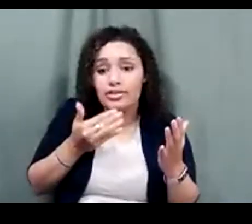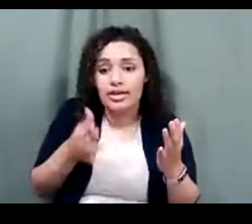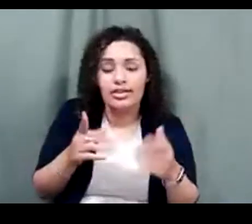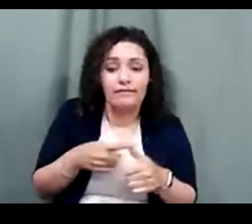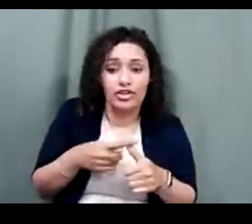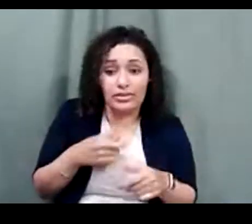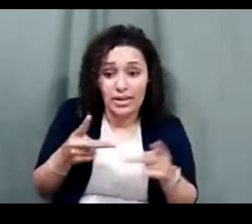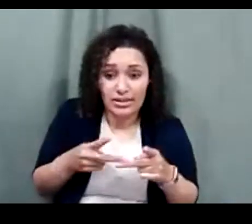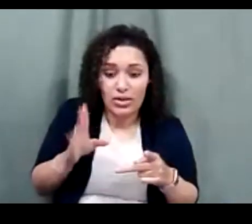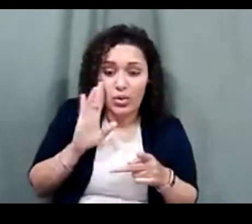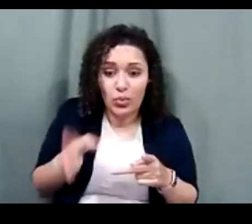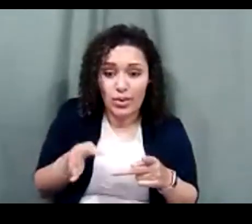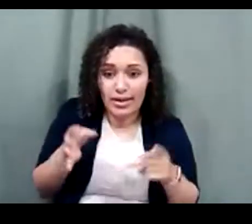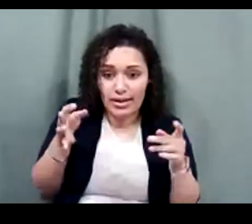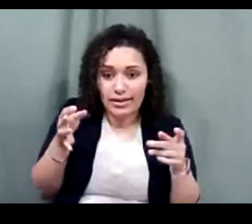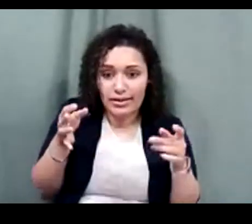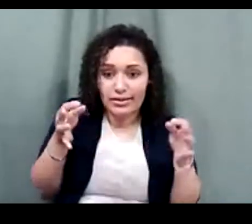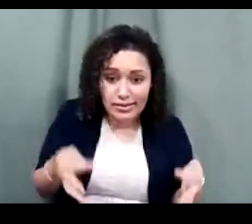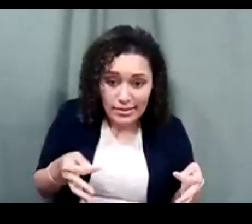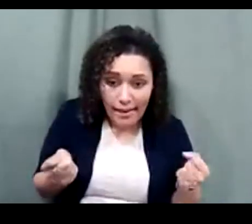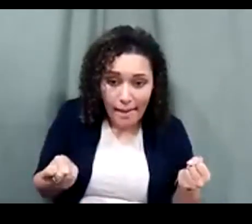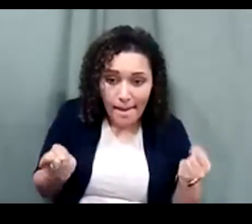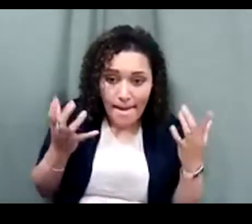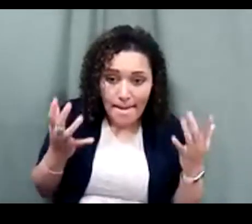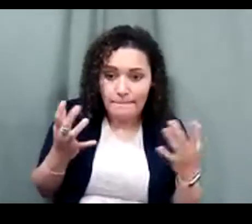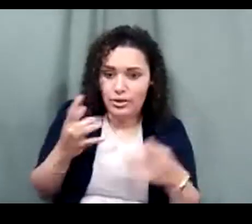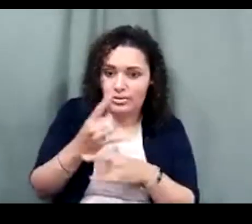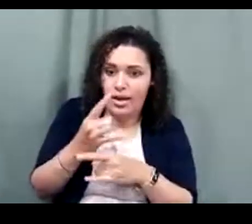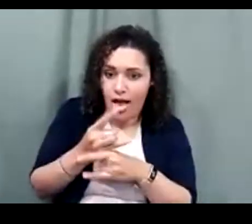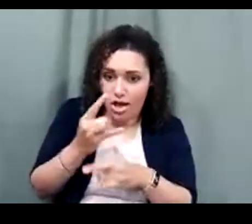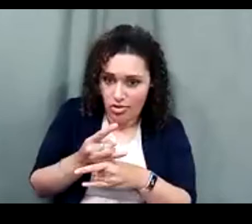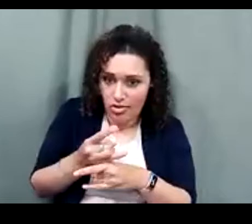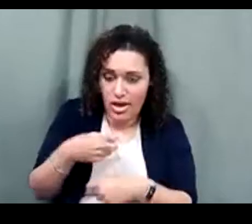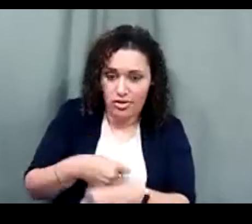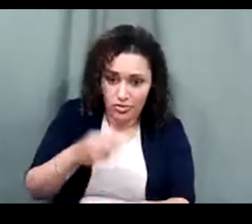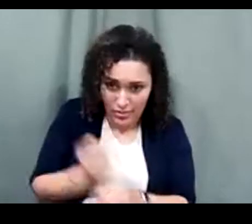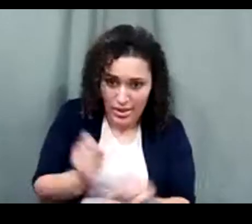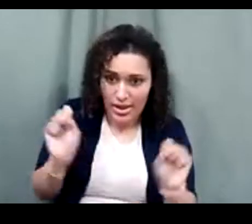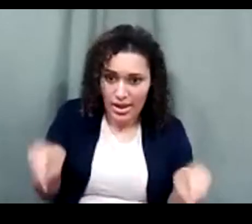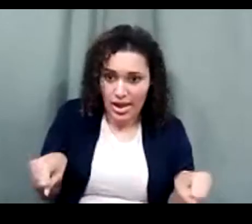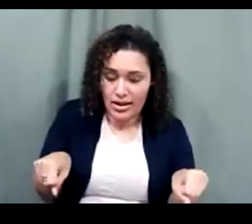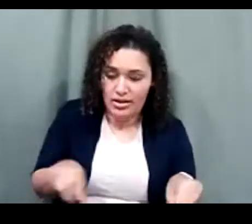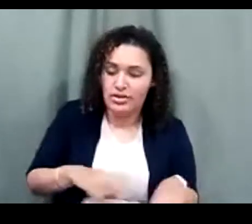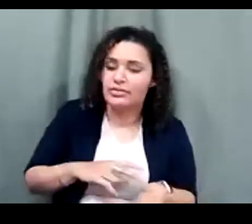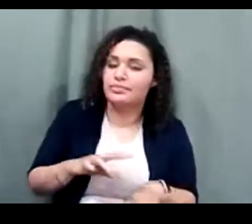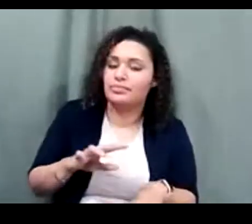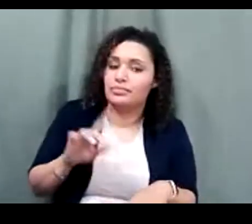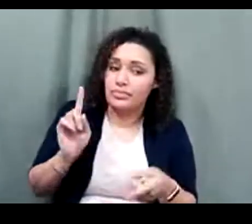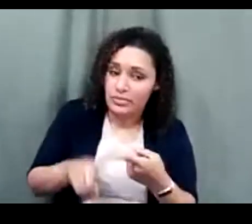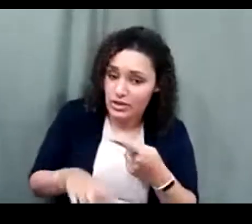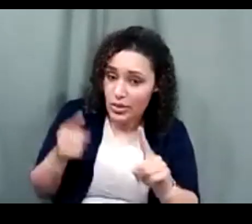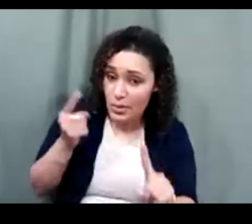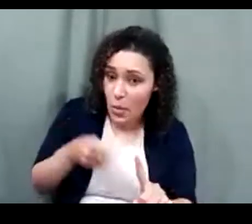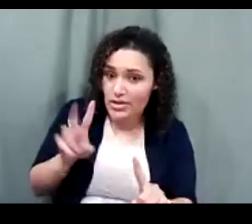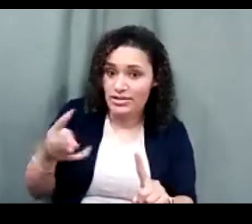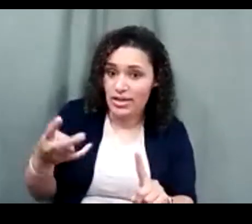going to decide how much alcohol can be created, up until the point where your second question comes in, which is, yes, if